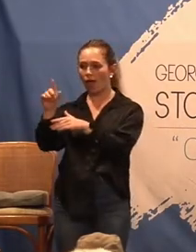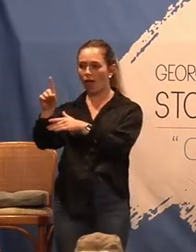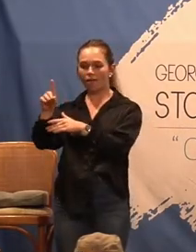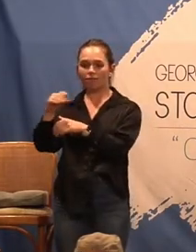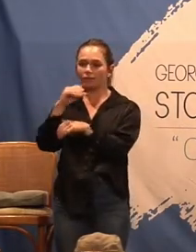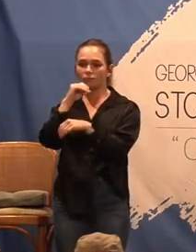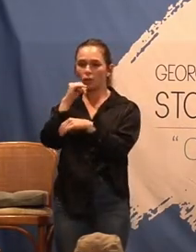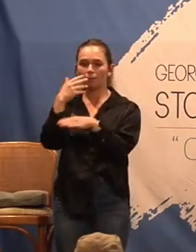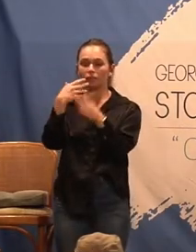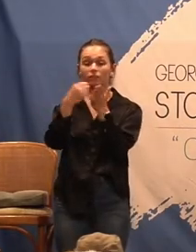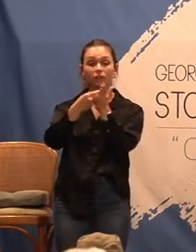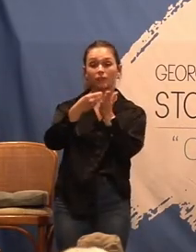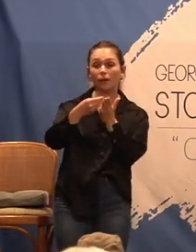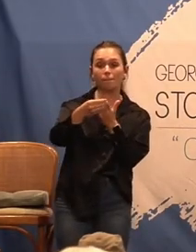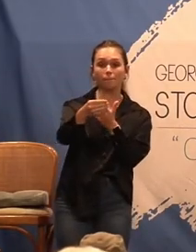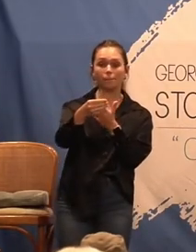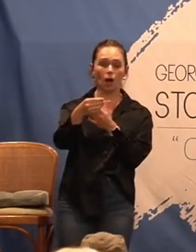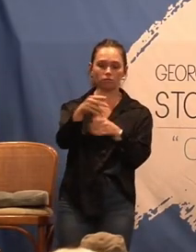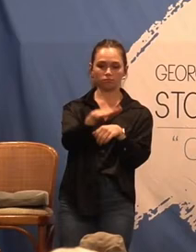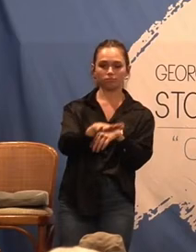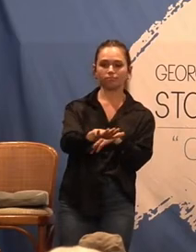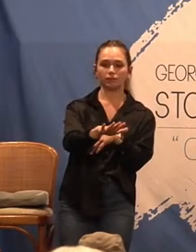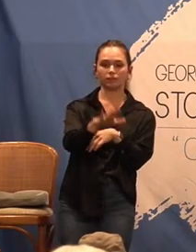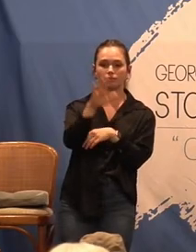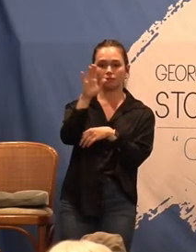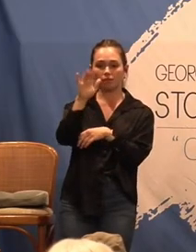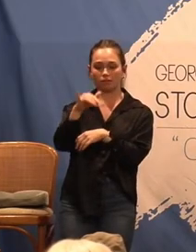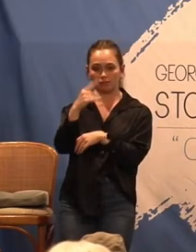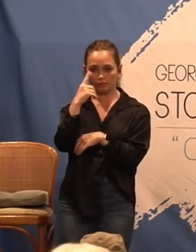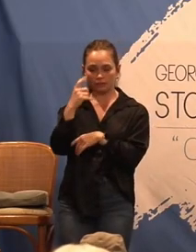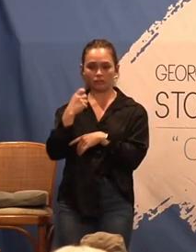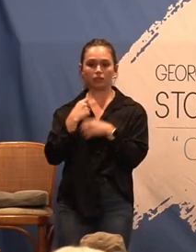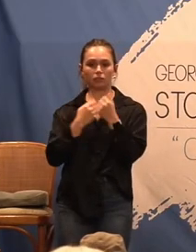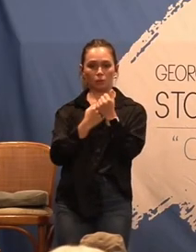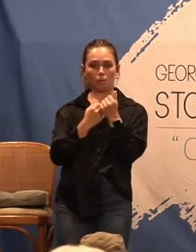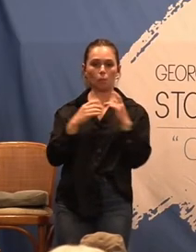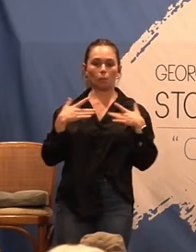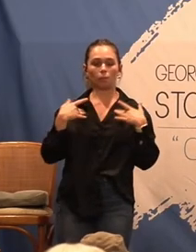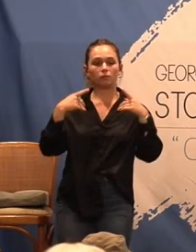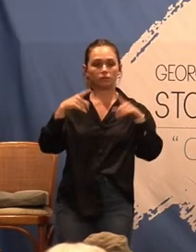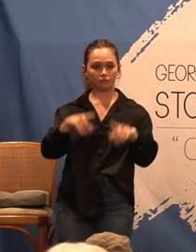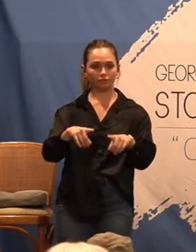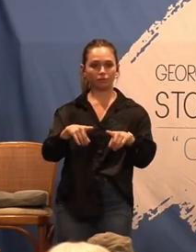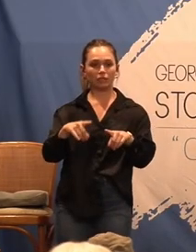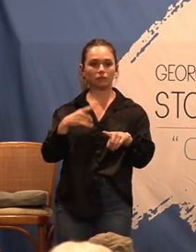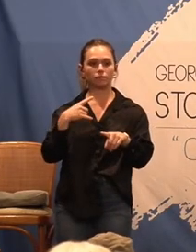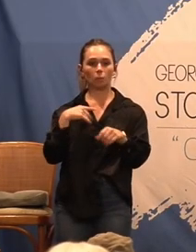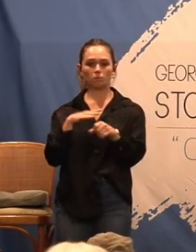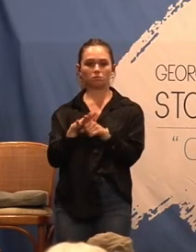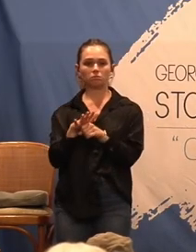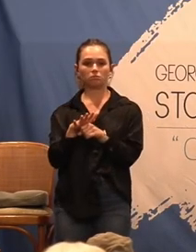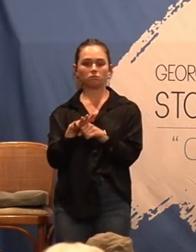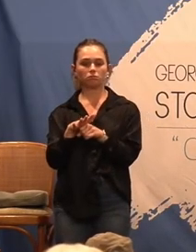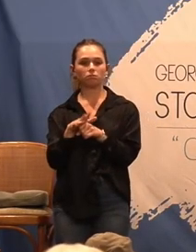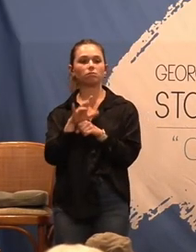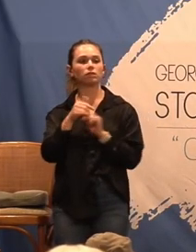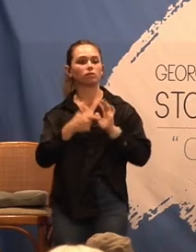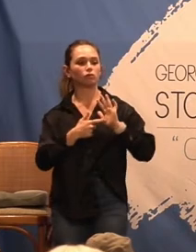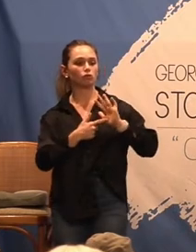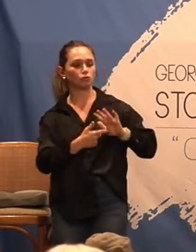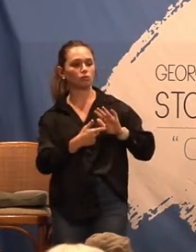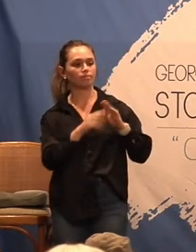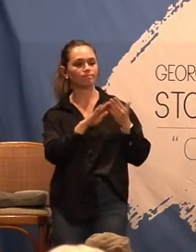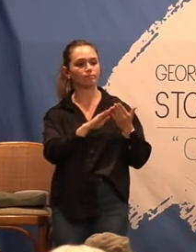not because they bought advertising space. That is because they supported the festival in its entirety. That shows us